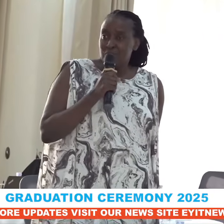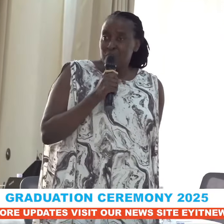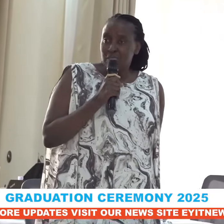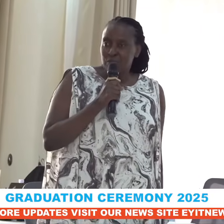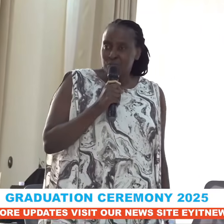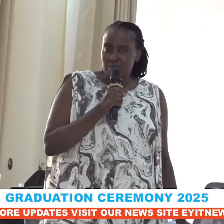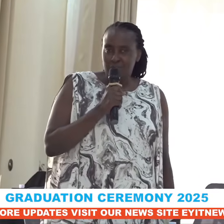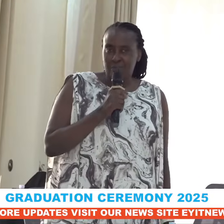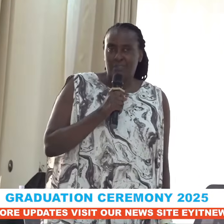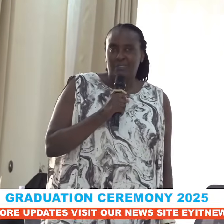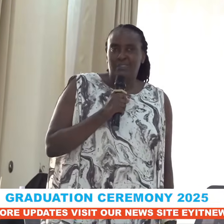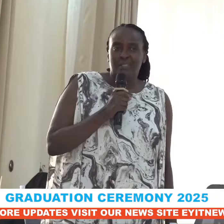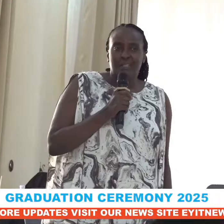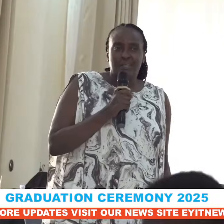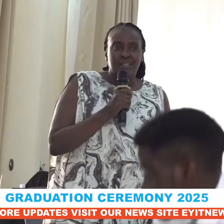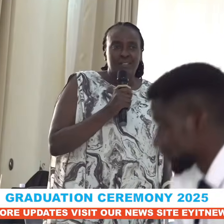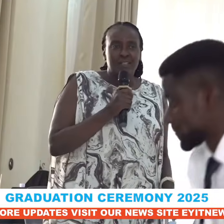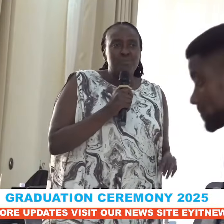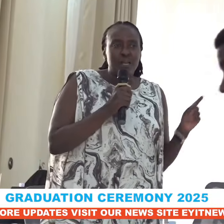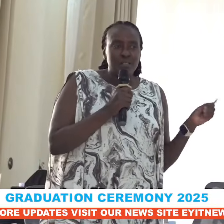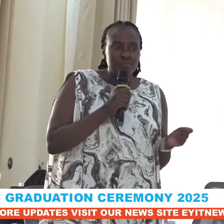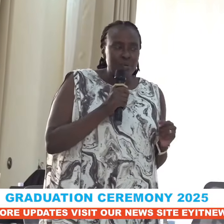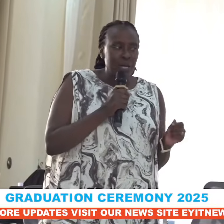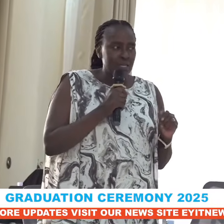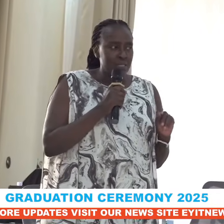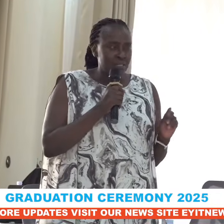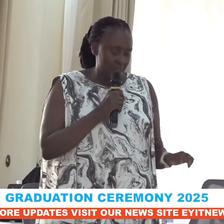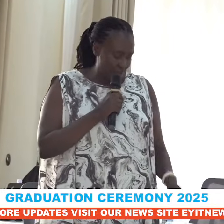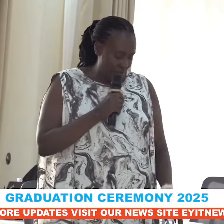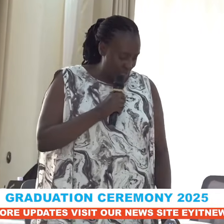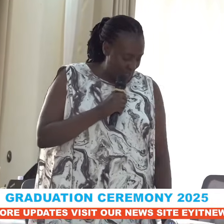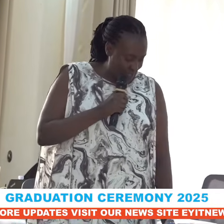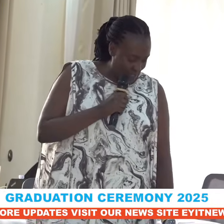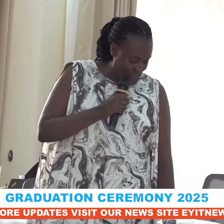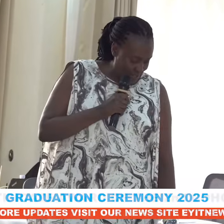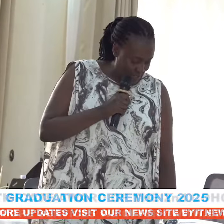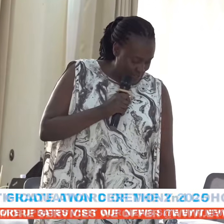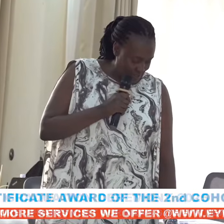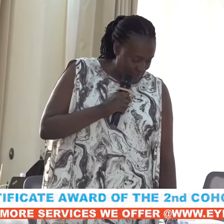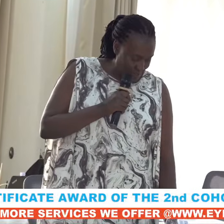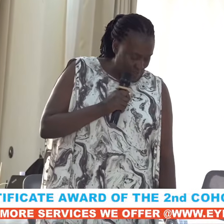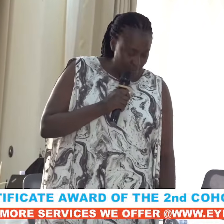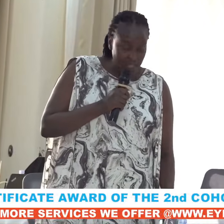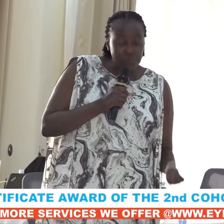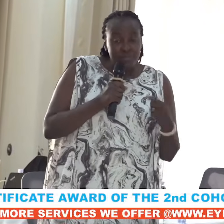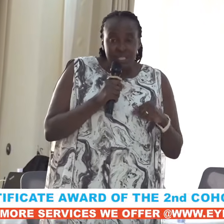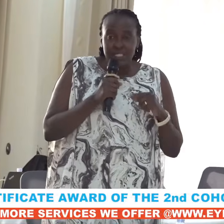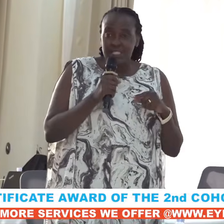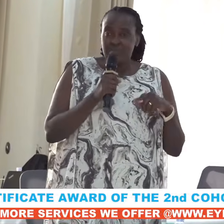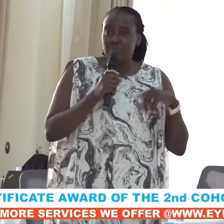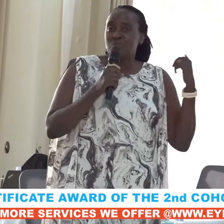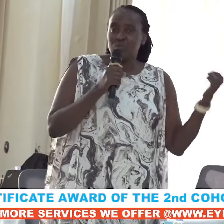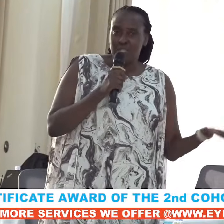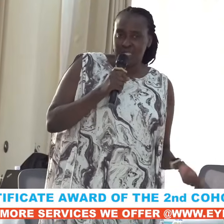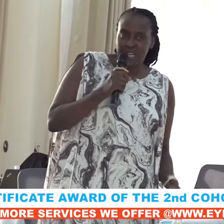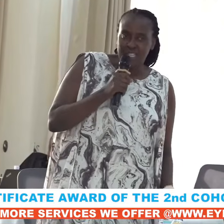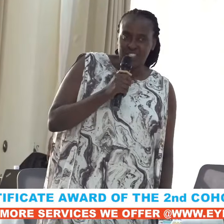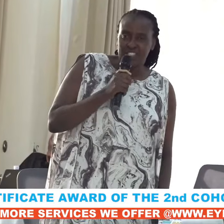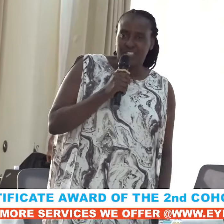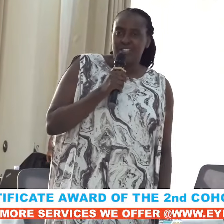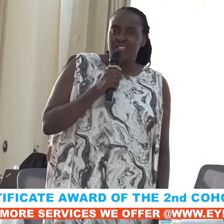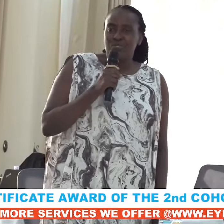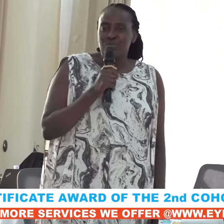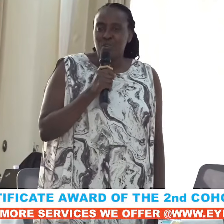deaf person. Some years back, I worked in the university but was